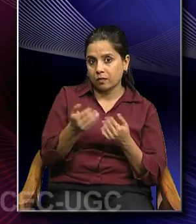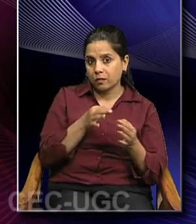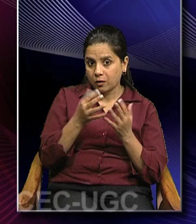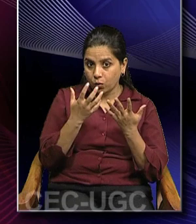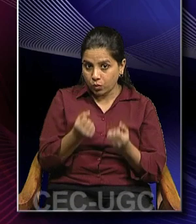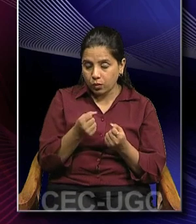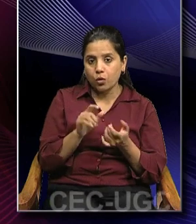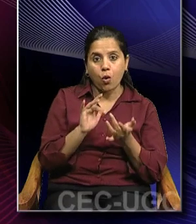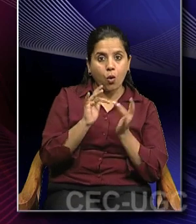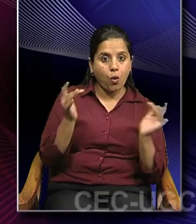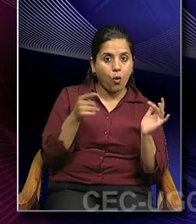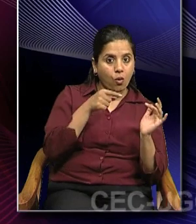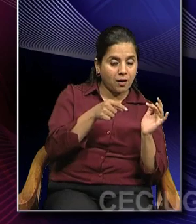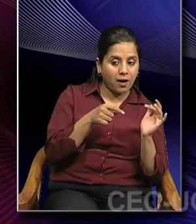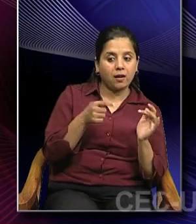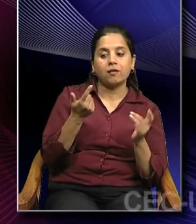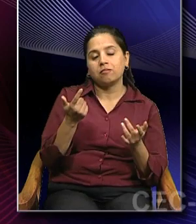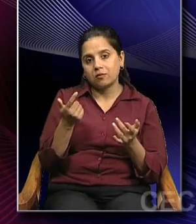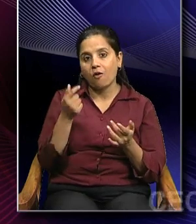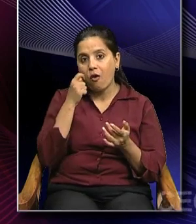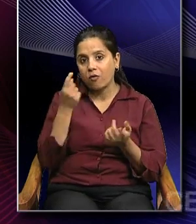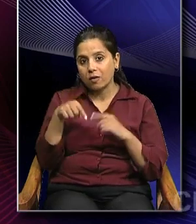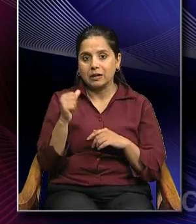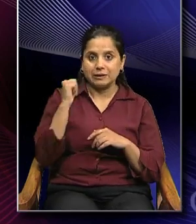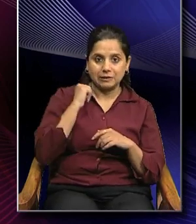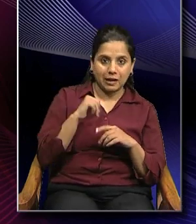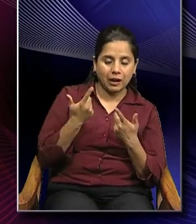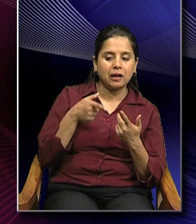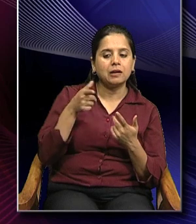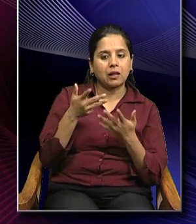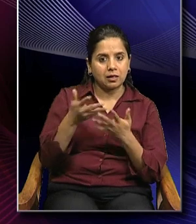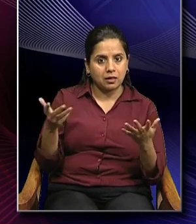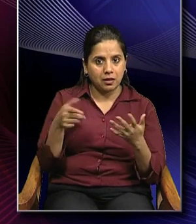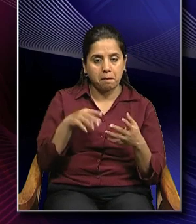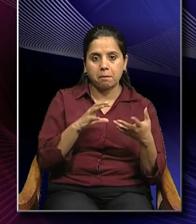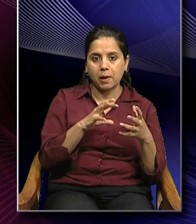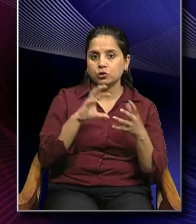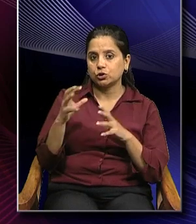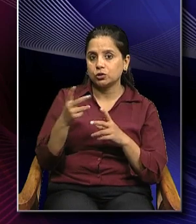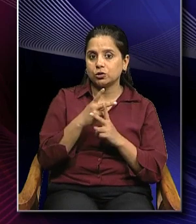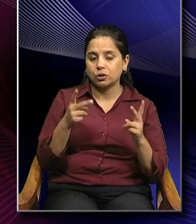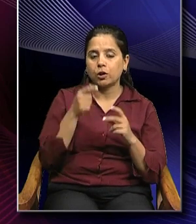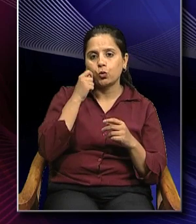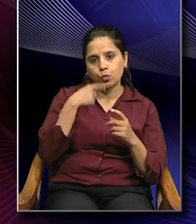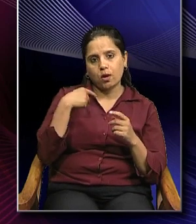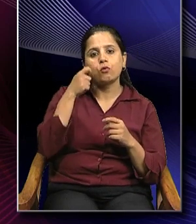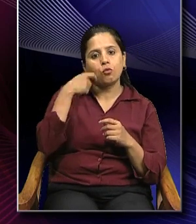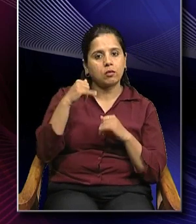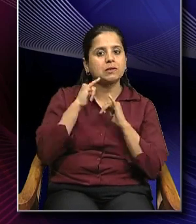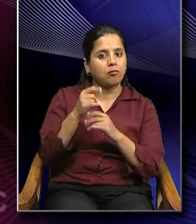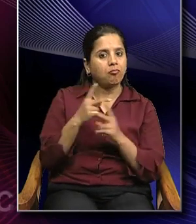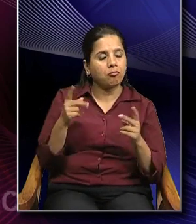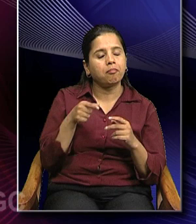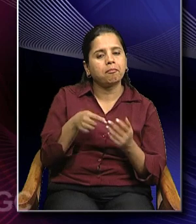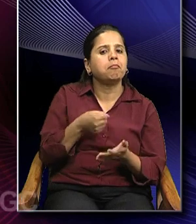say when online meets offline, style meets substance, and machine to machine meets human to human. That is